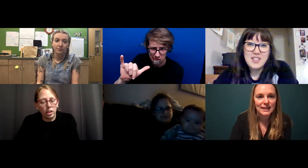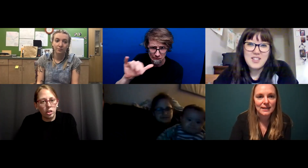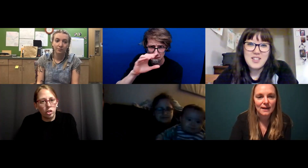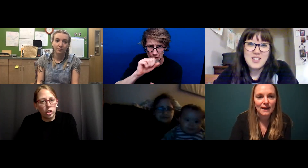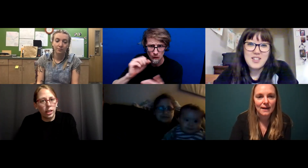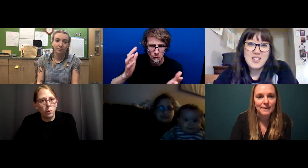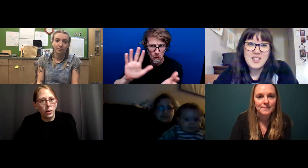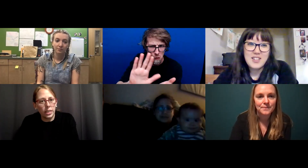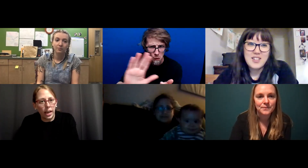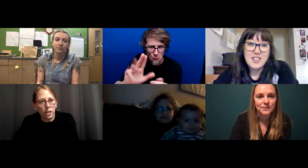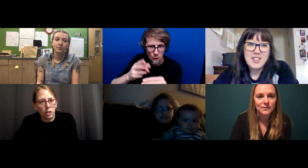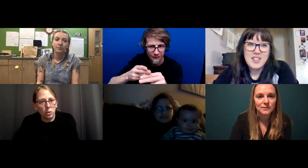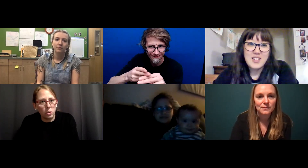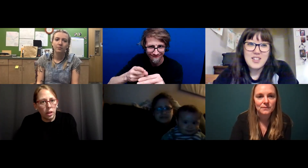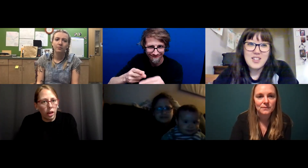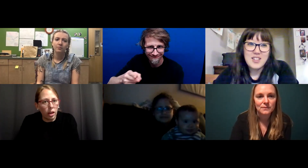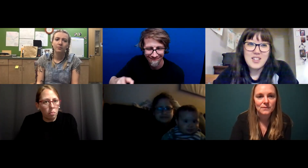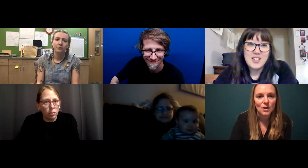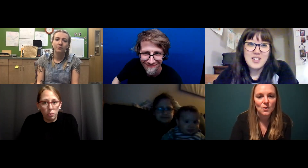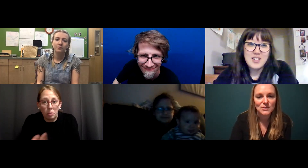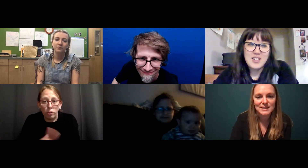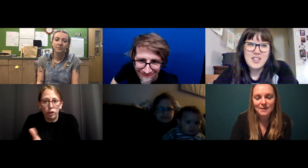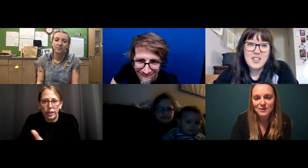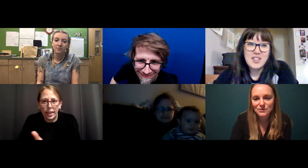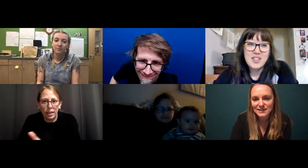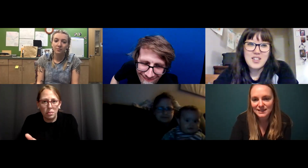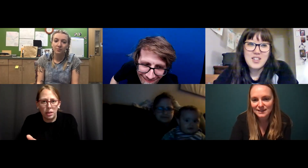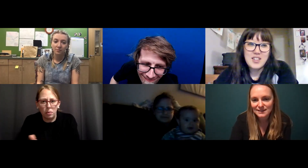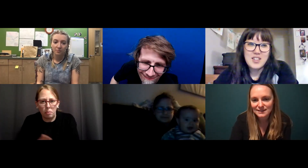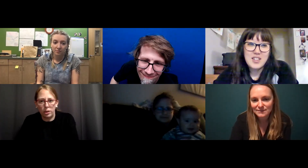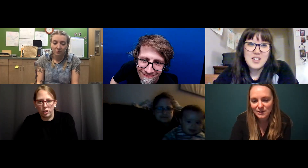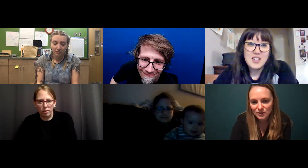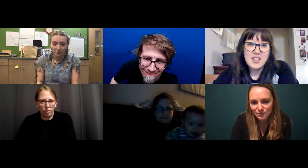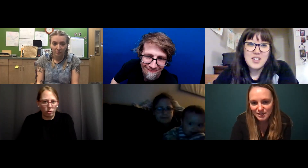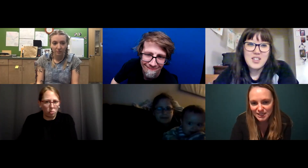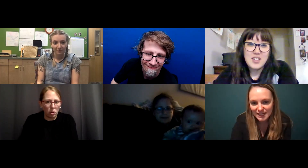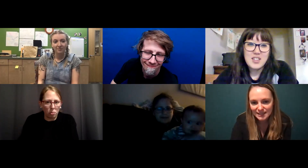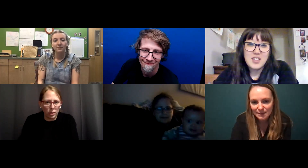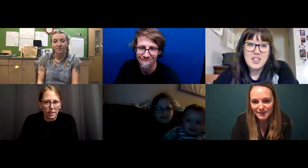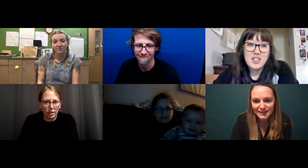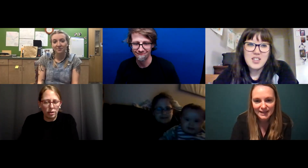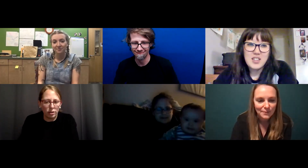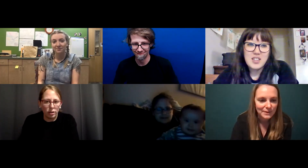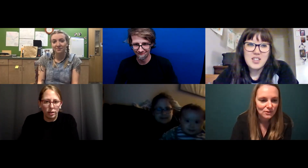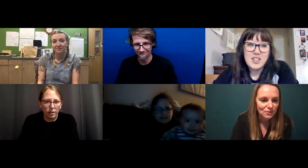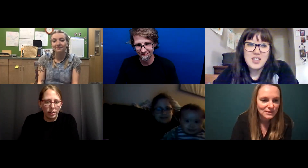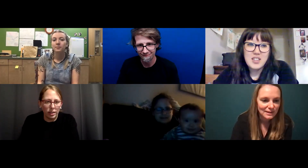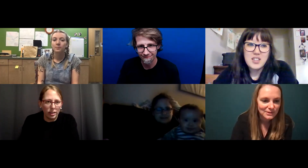And Shelly, I wanted to ask you, for your names. I'm not sure if you're both present